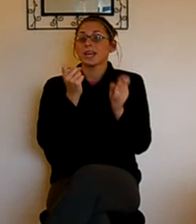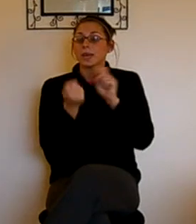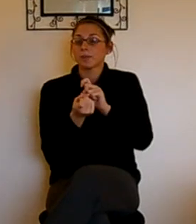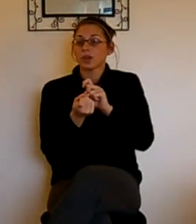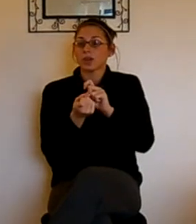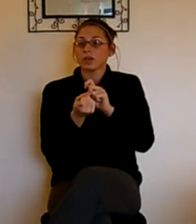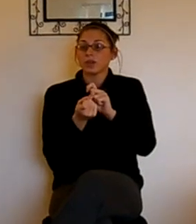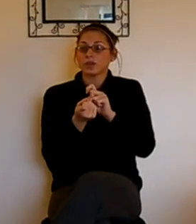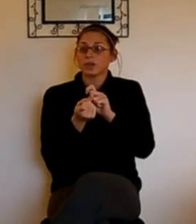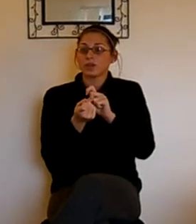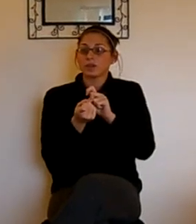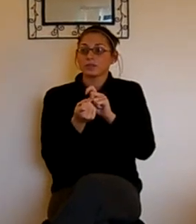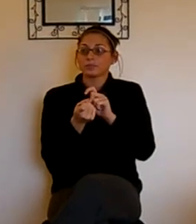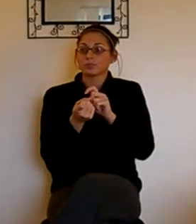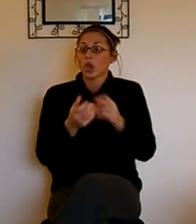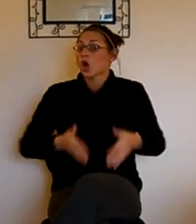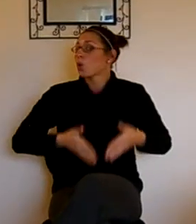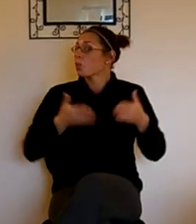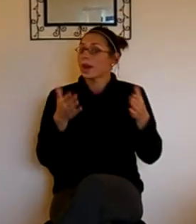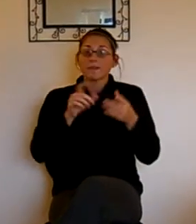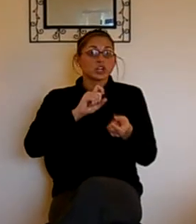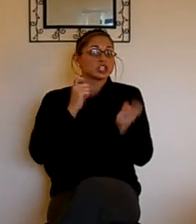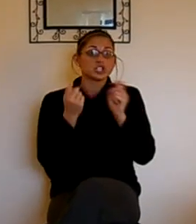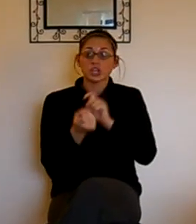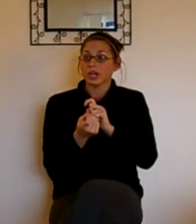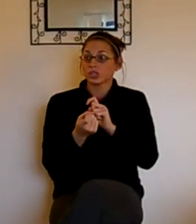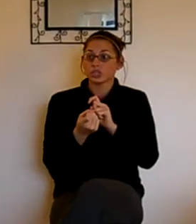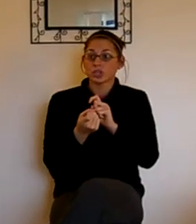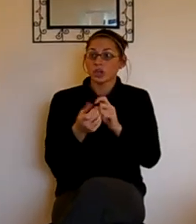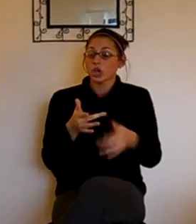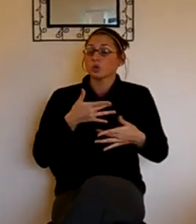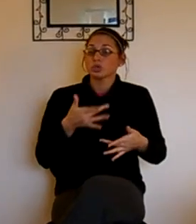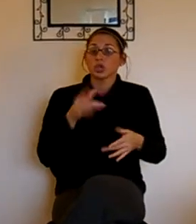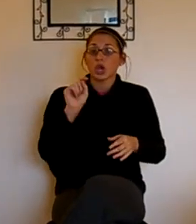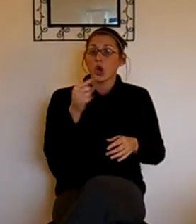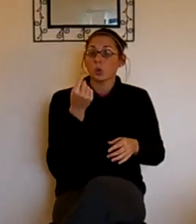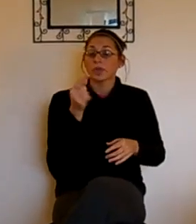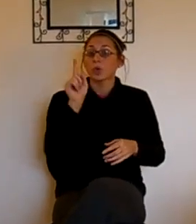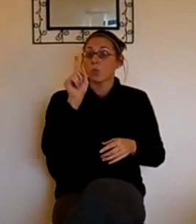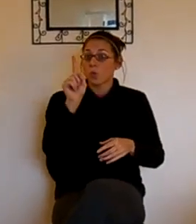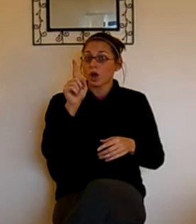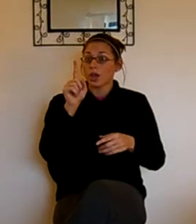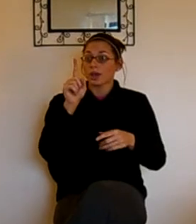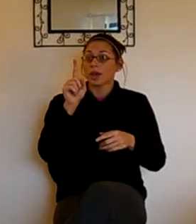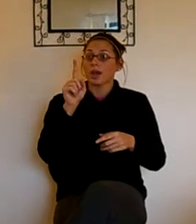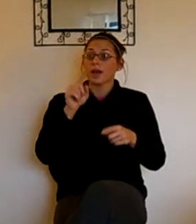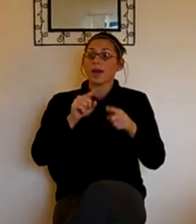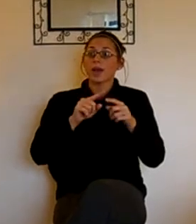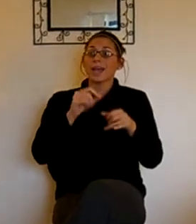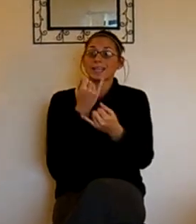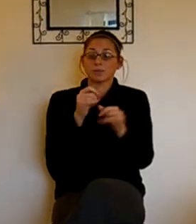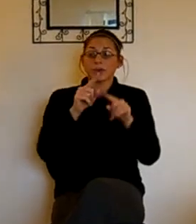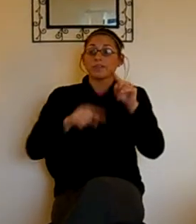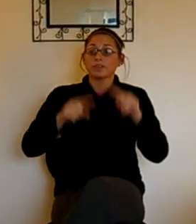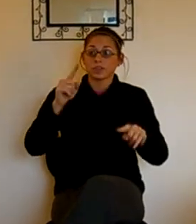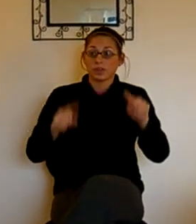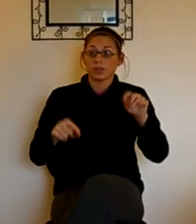is altered about the experiment. And you usually only have one independent variable. So for this example, our independent variable is going to